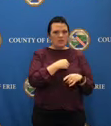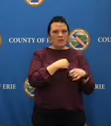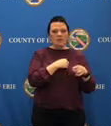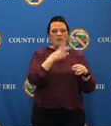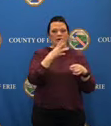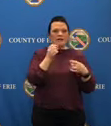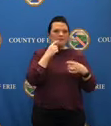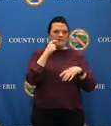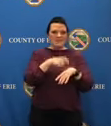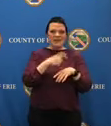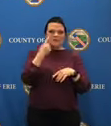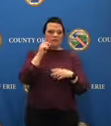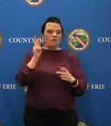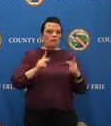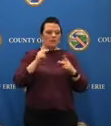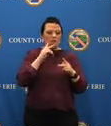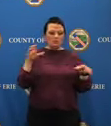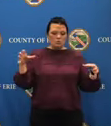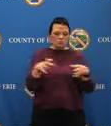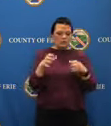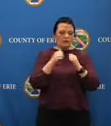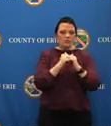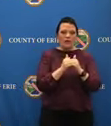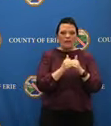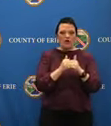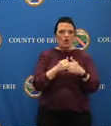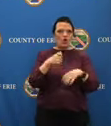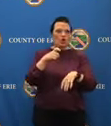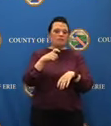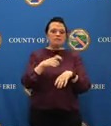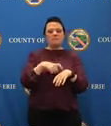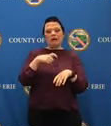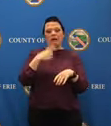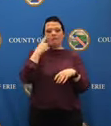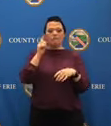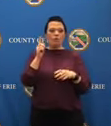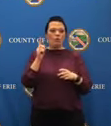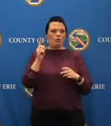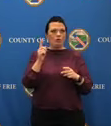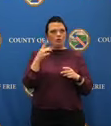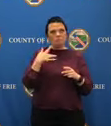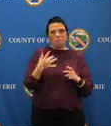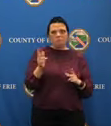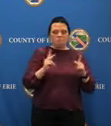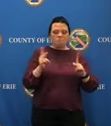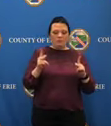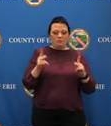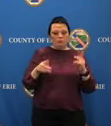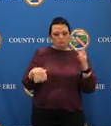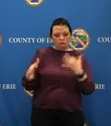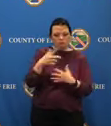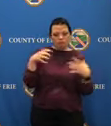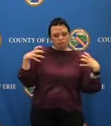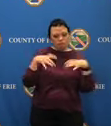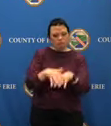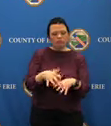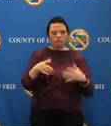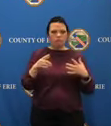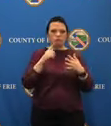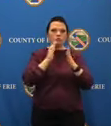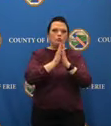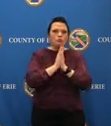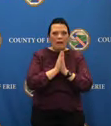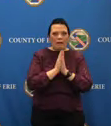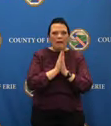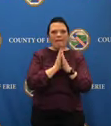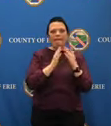these times are for people to get together. They're time for usually people congregate to